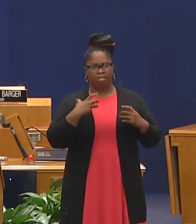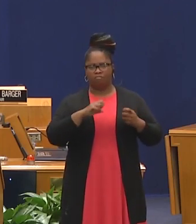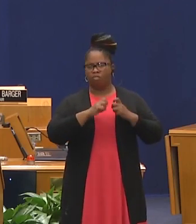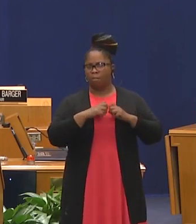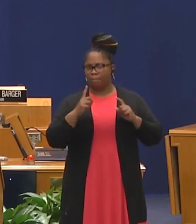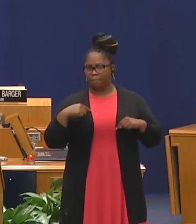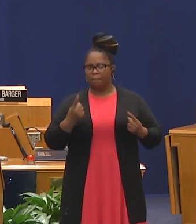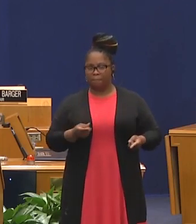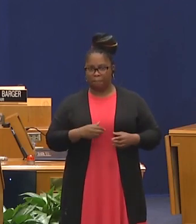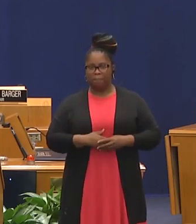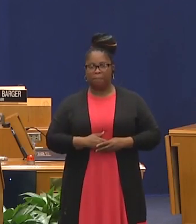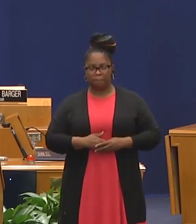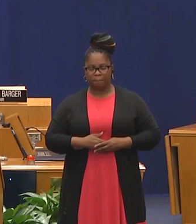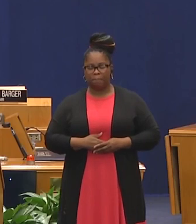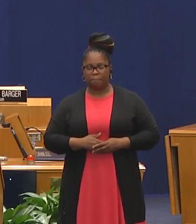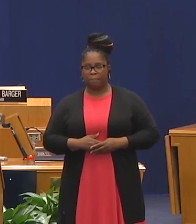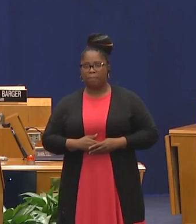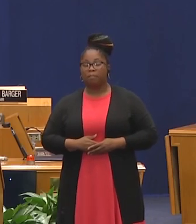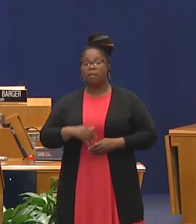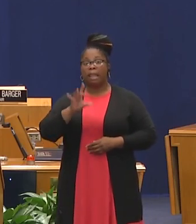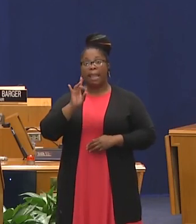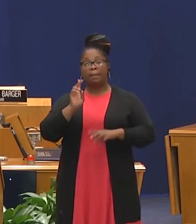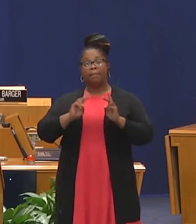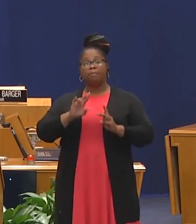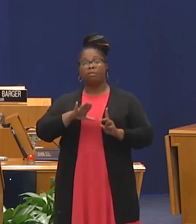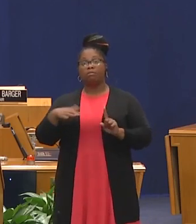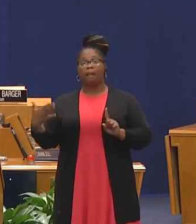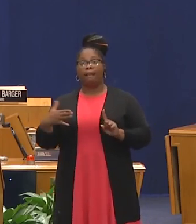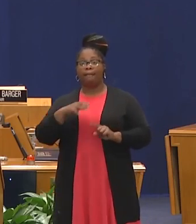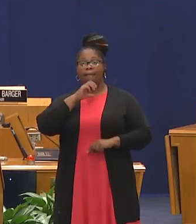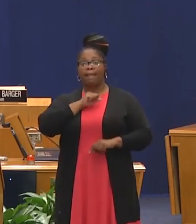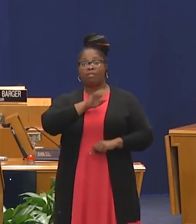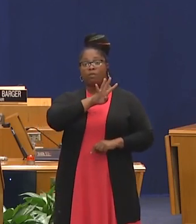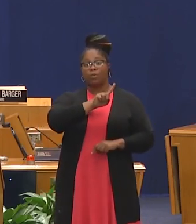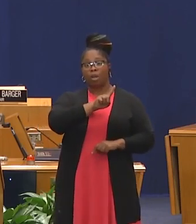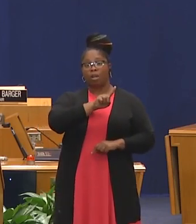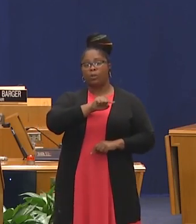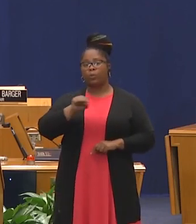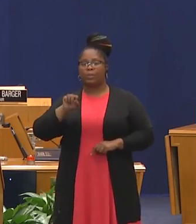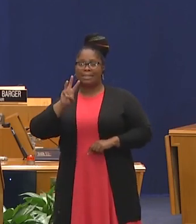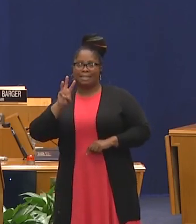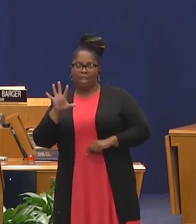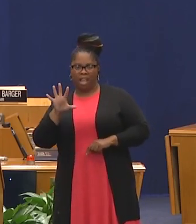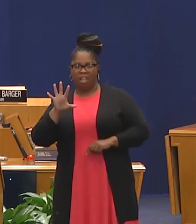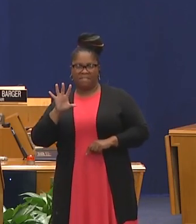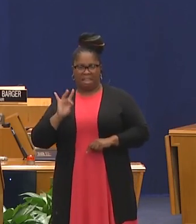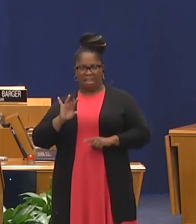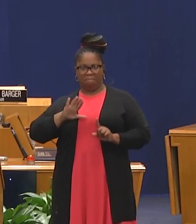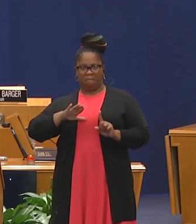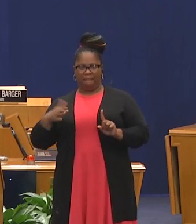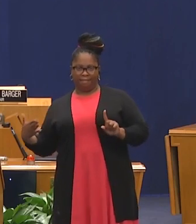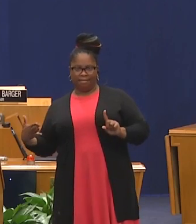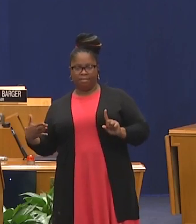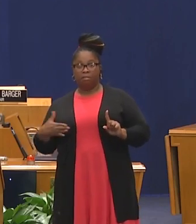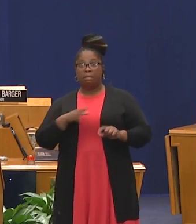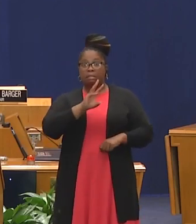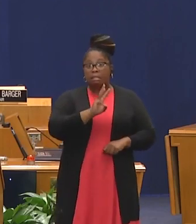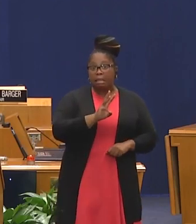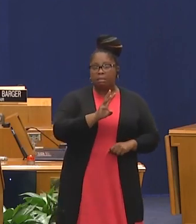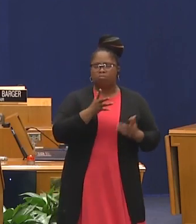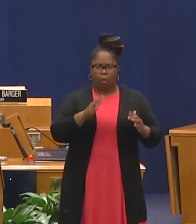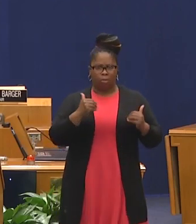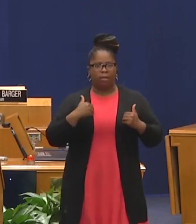conditions. There were 8 people who died who were between the ages of 41 and 65, and 6 of these people had